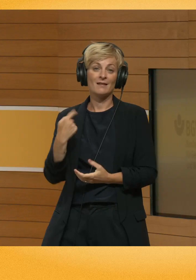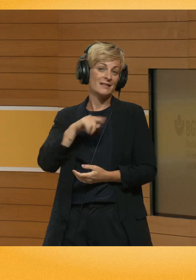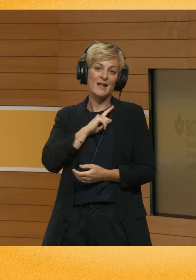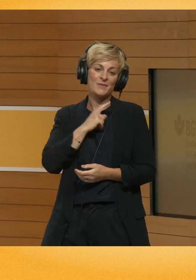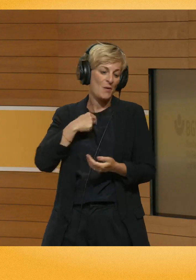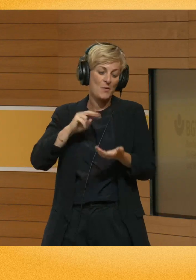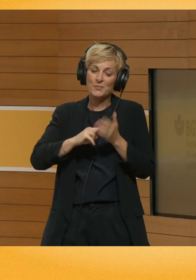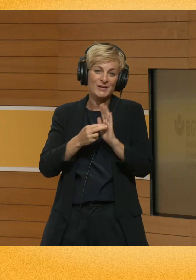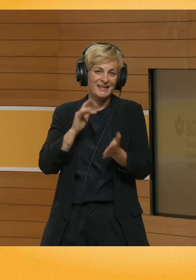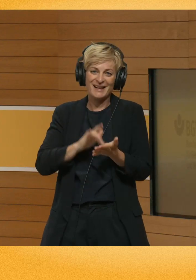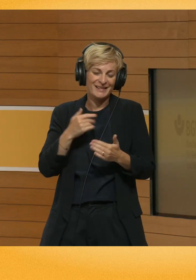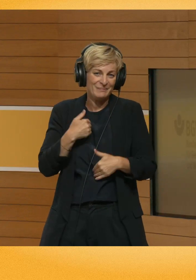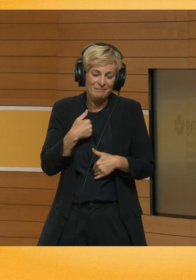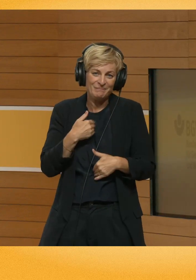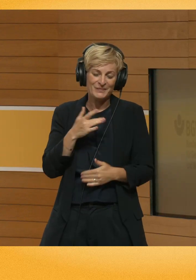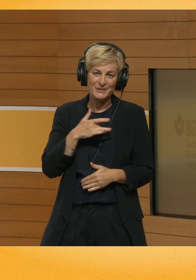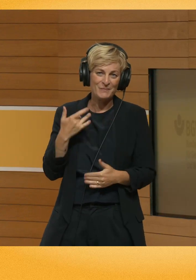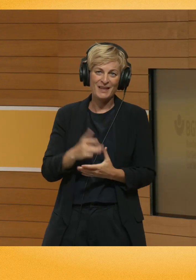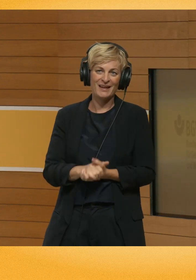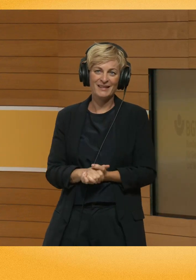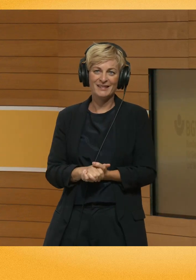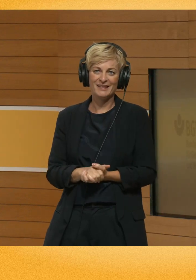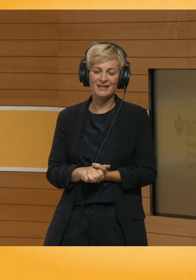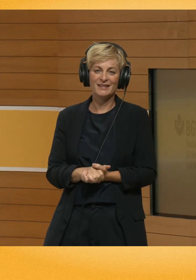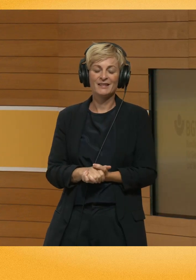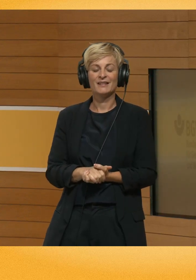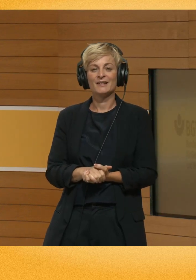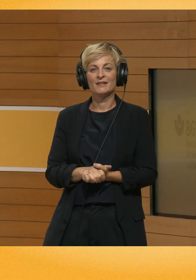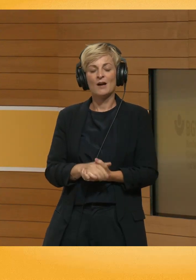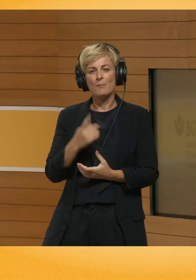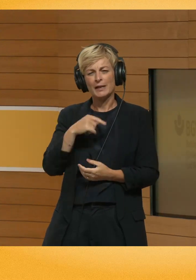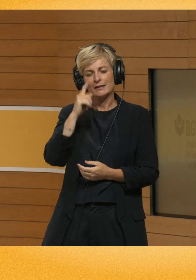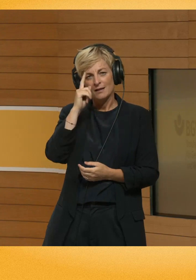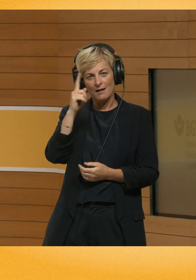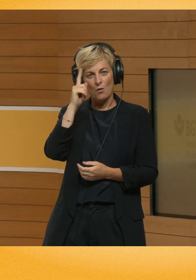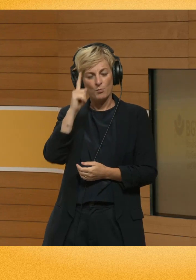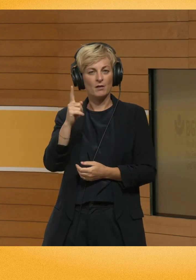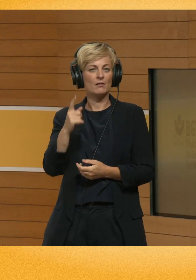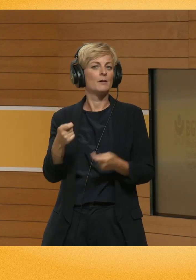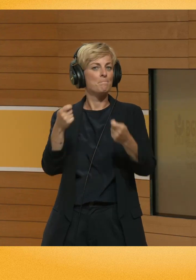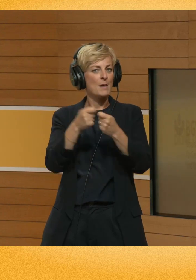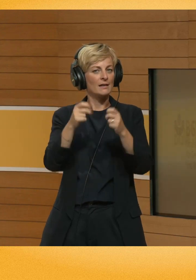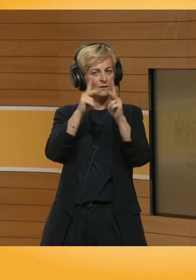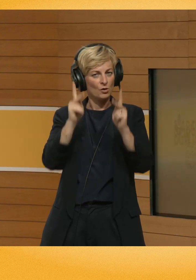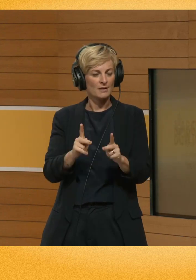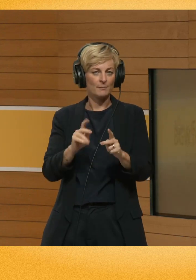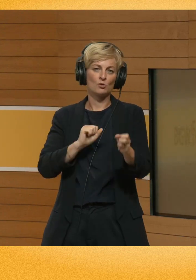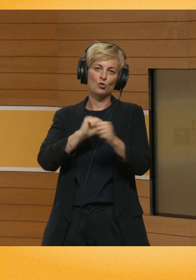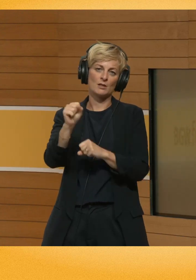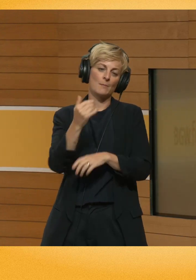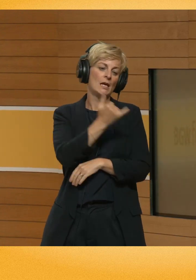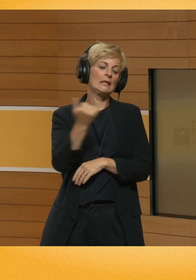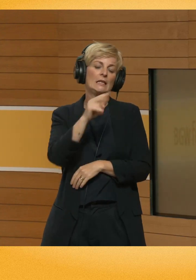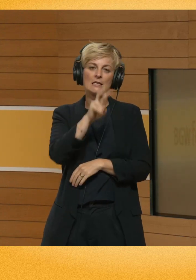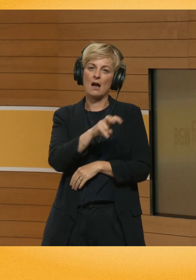that. But I would say it's, of course, Magnet is an achievable goal for every hospital, no matter if you're a small or a big